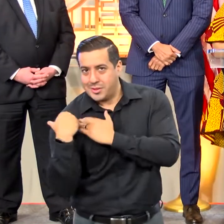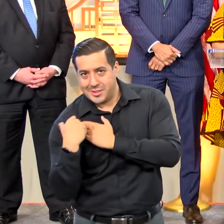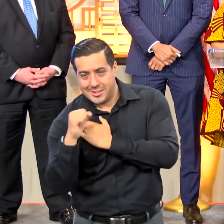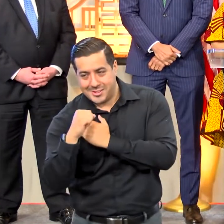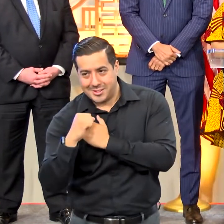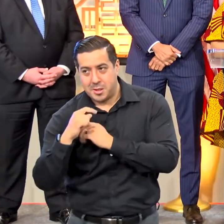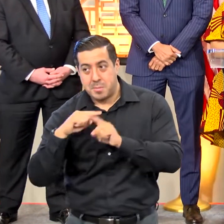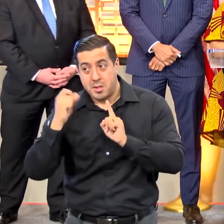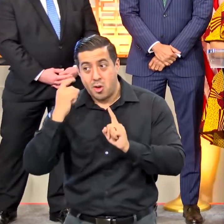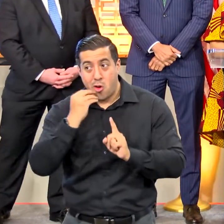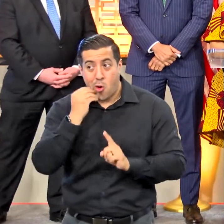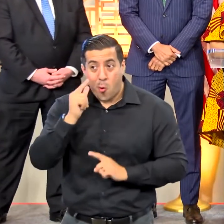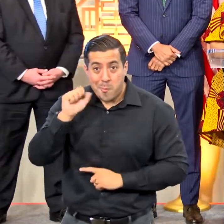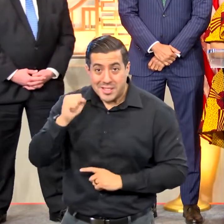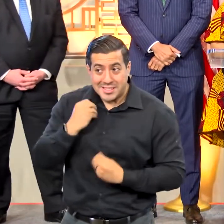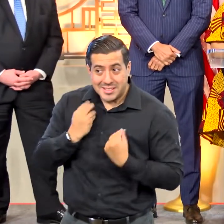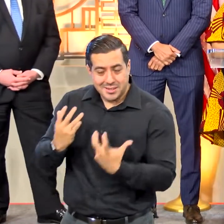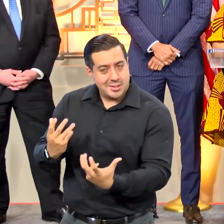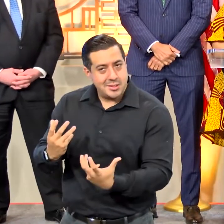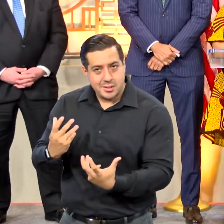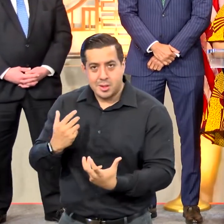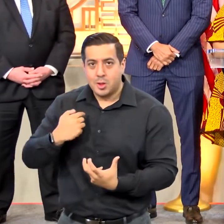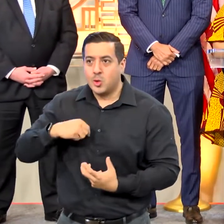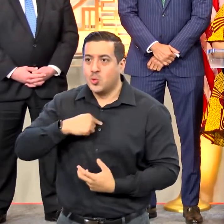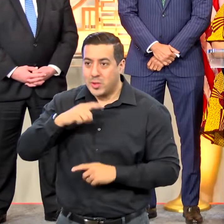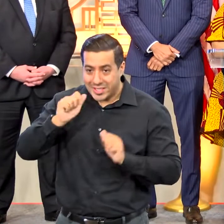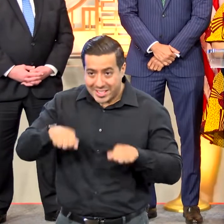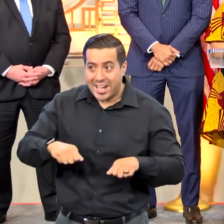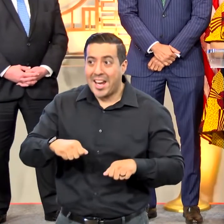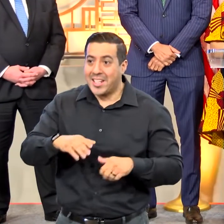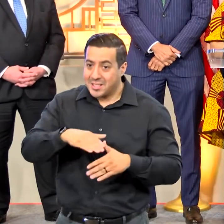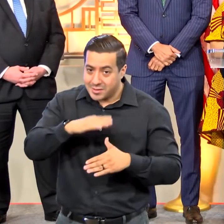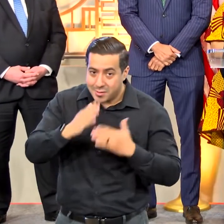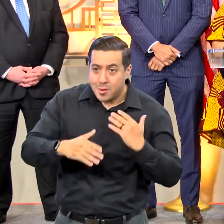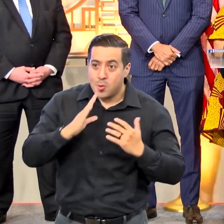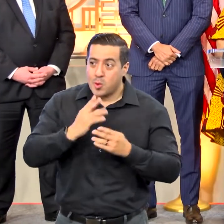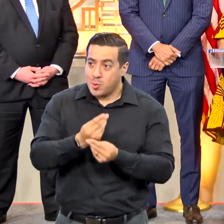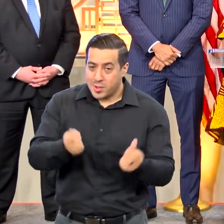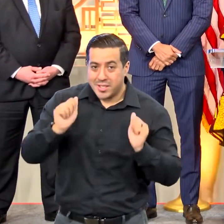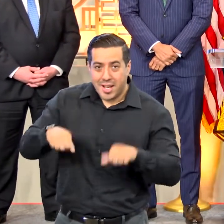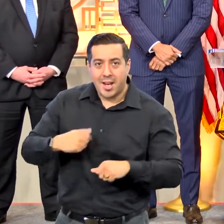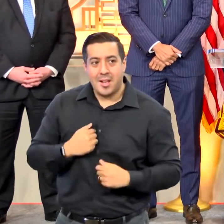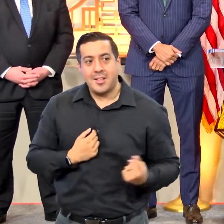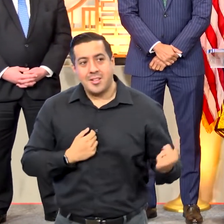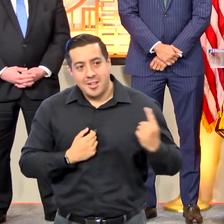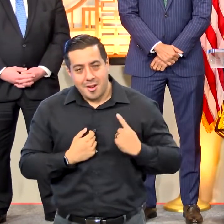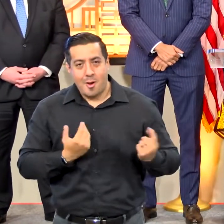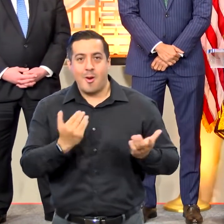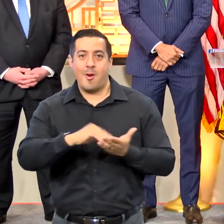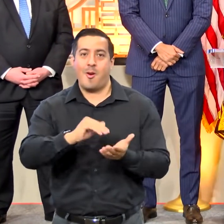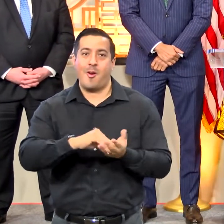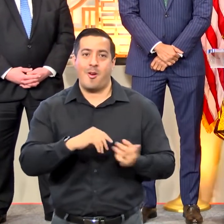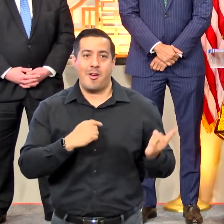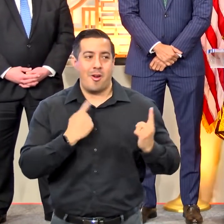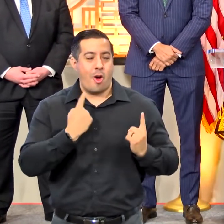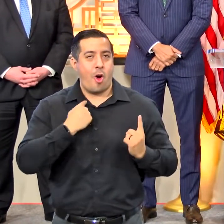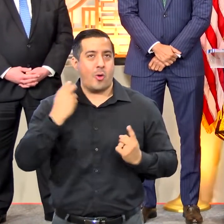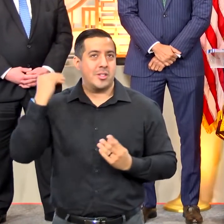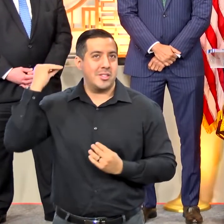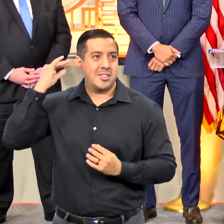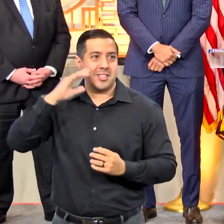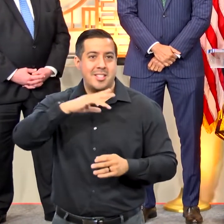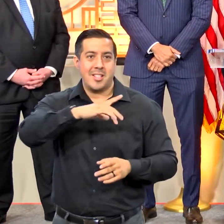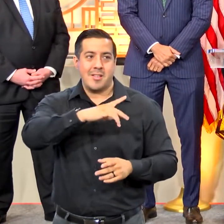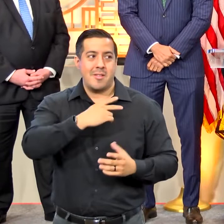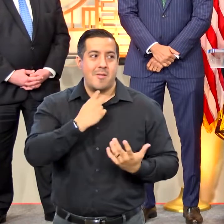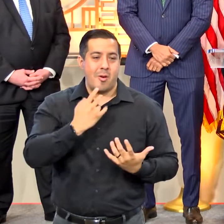but homelessness, I am telling you, we can get this done. And so his voice was ringing in my ear, and